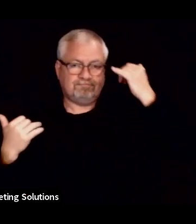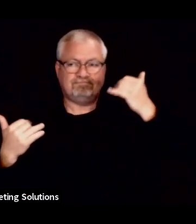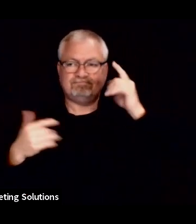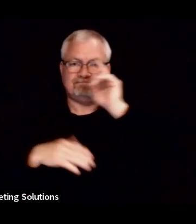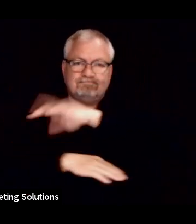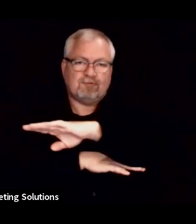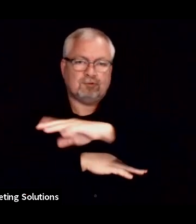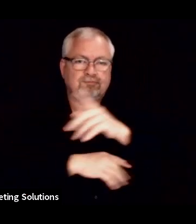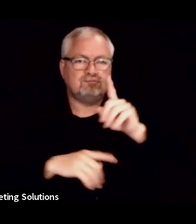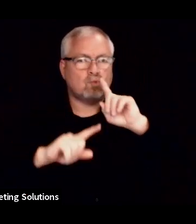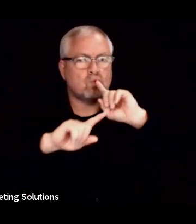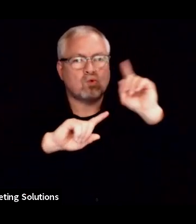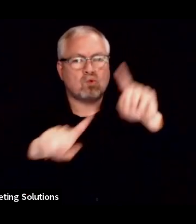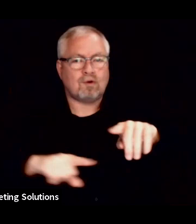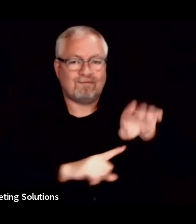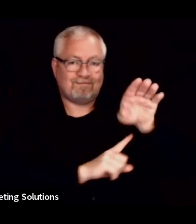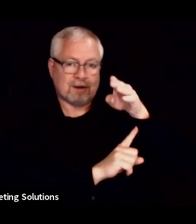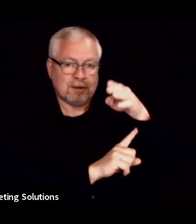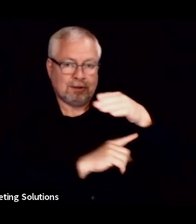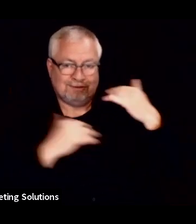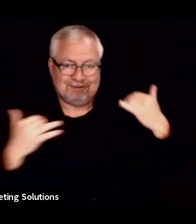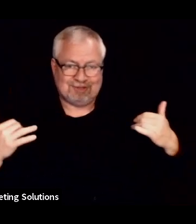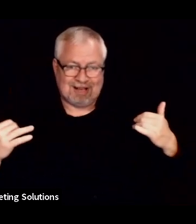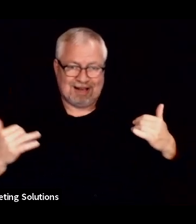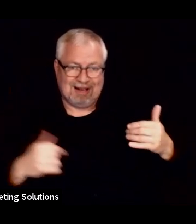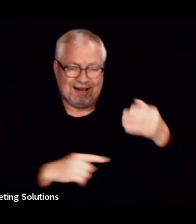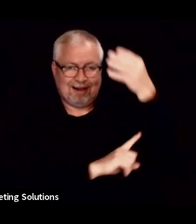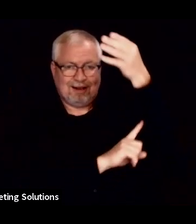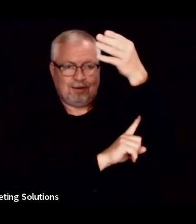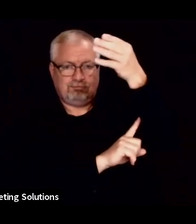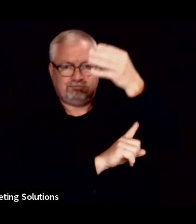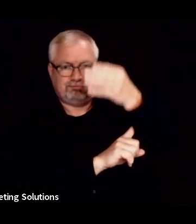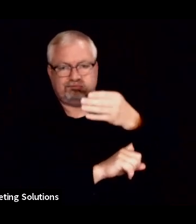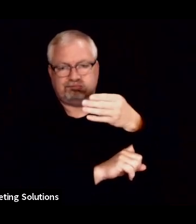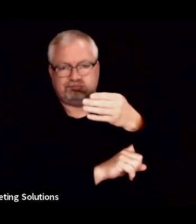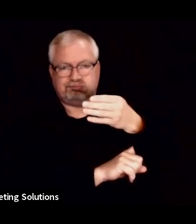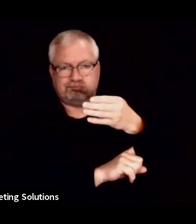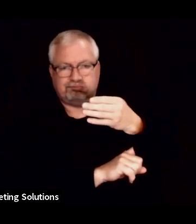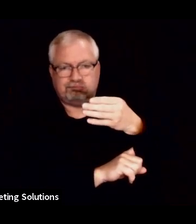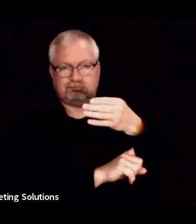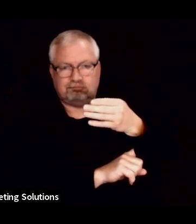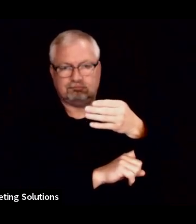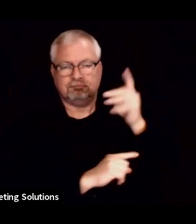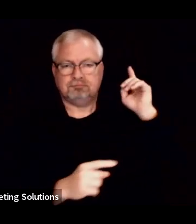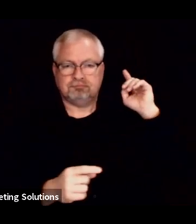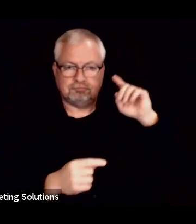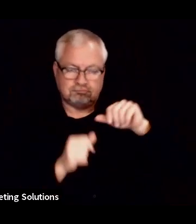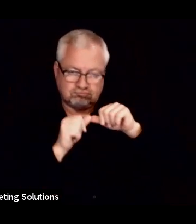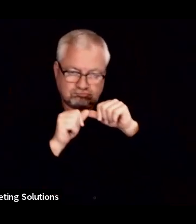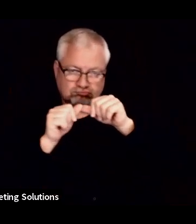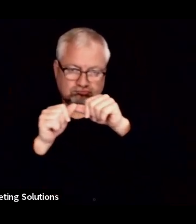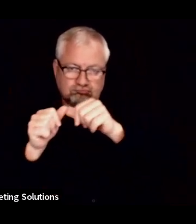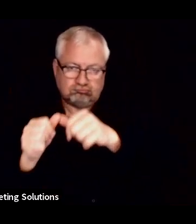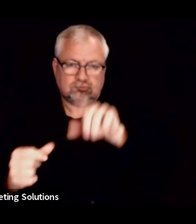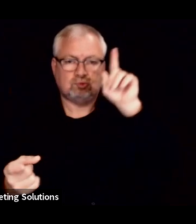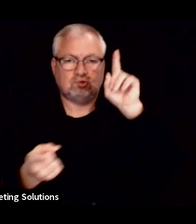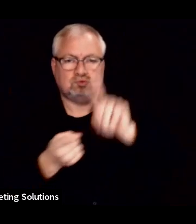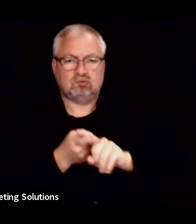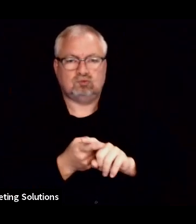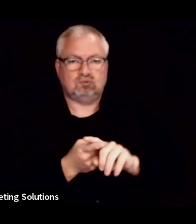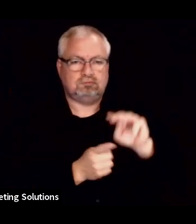be flown at half staff effective this afternoon and through sunset on Sunday, May 24th,